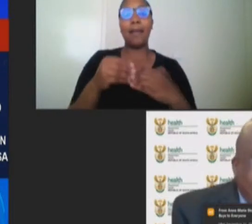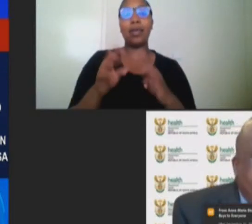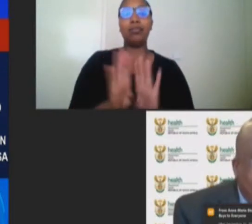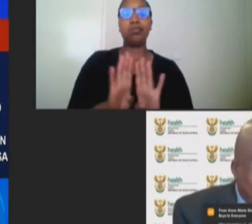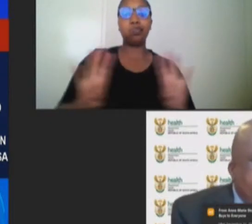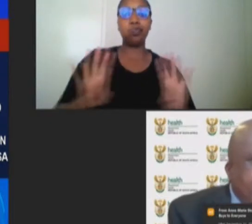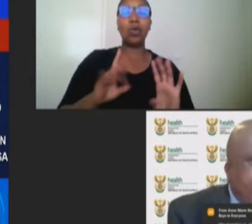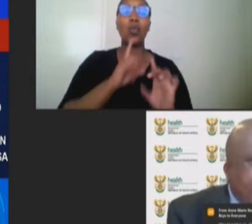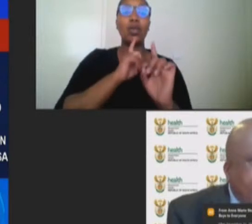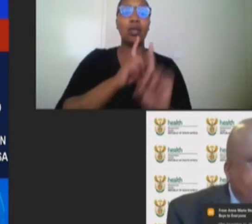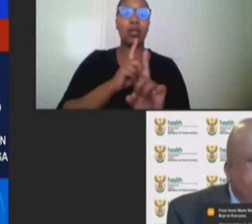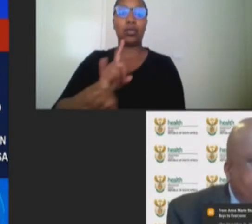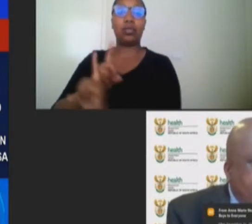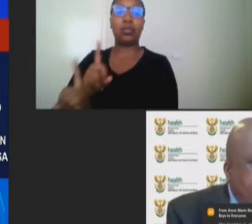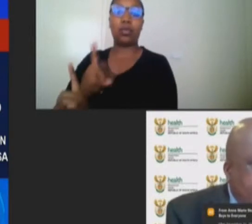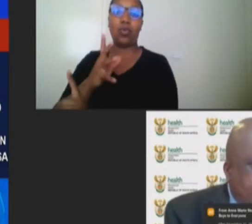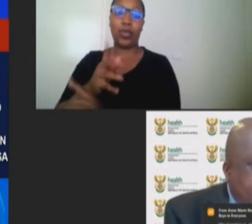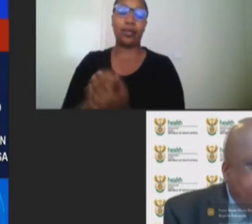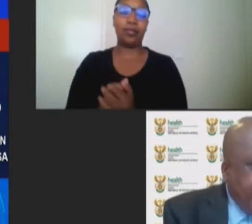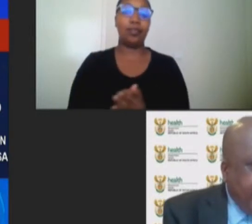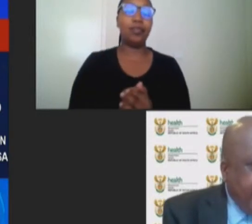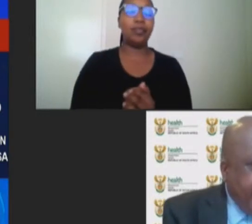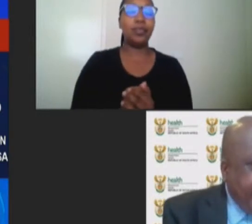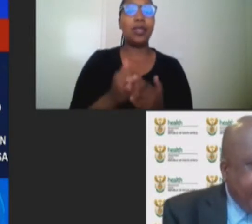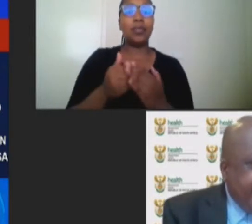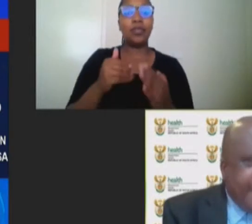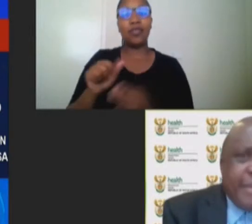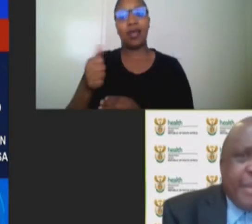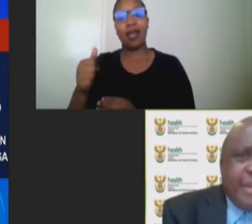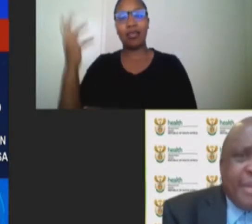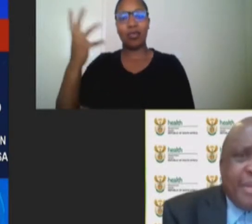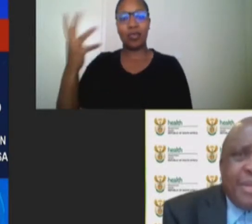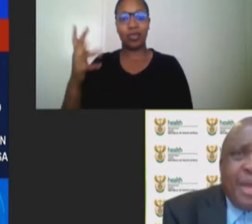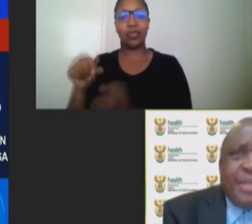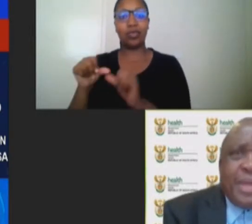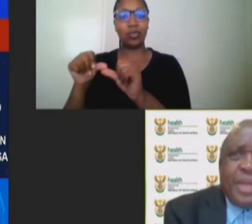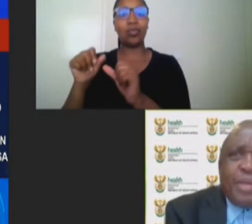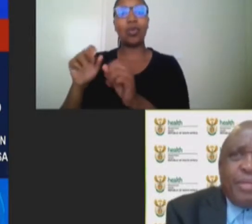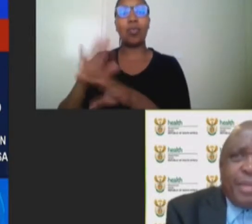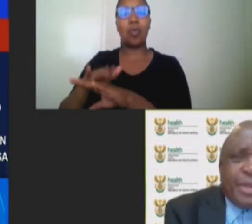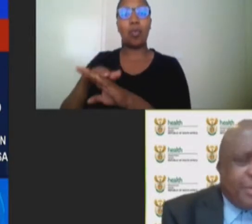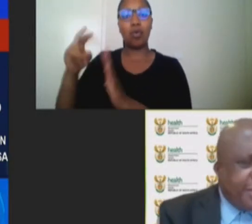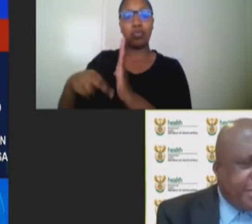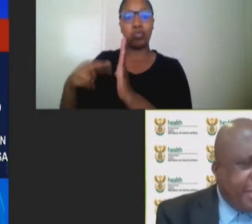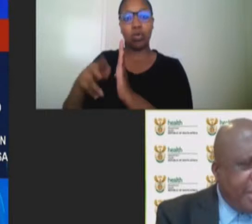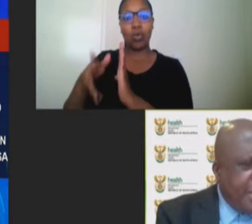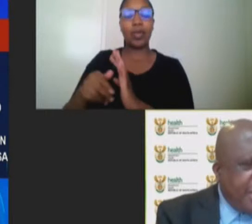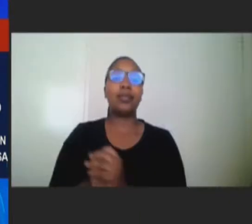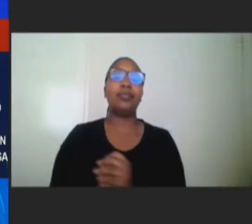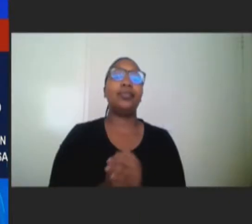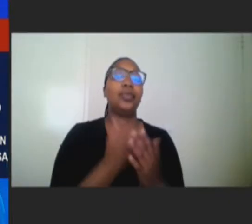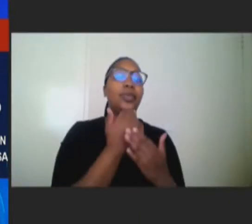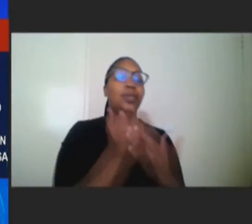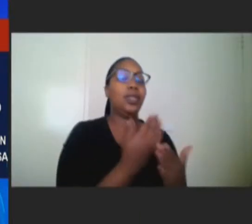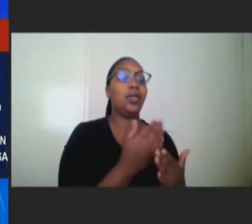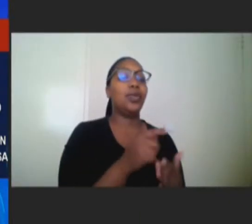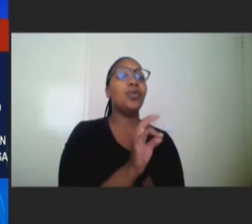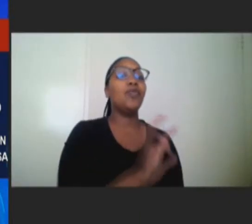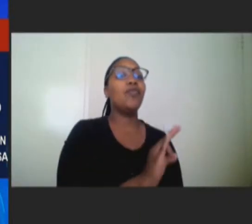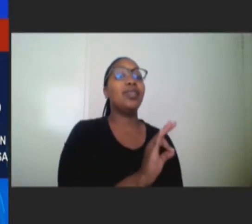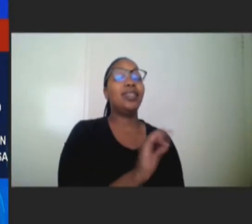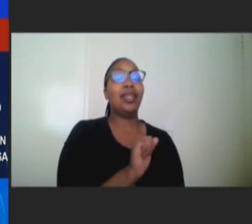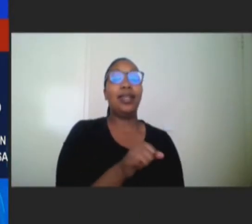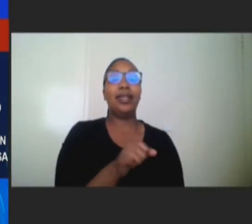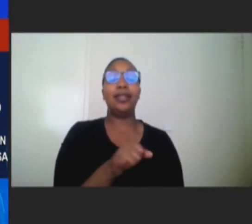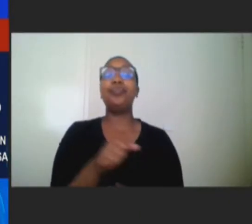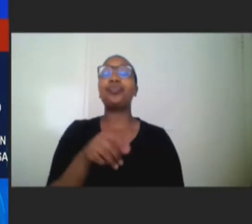the second batch of questions. Over to you, Minister. Yeah, thank you very much, Foster. Dr. Crisp